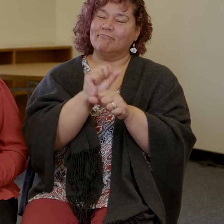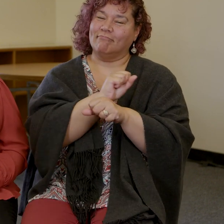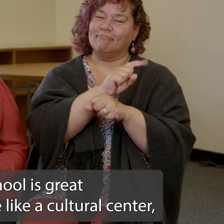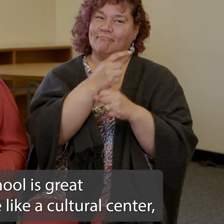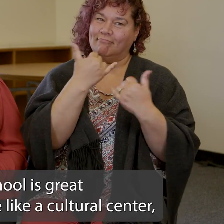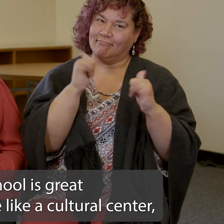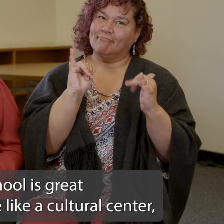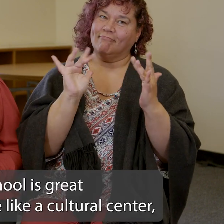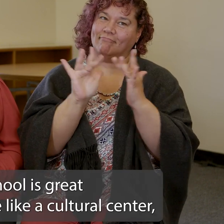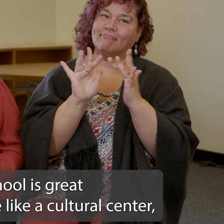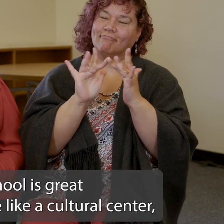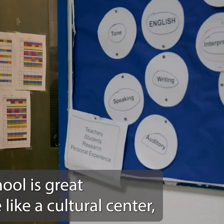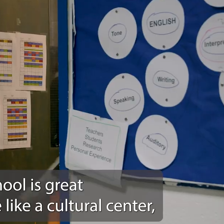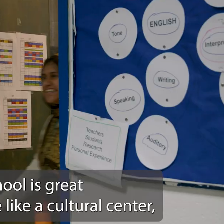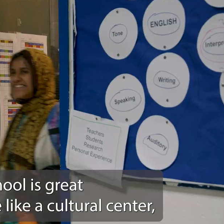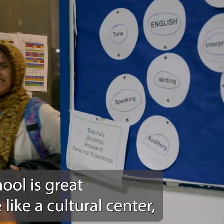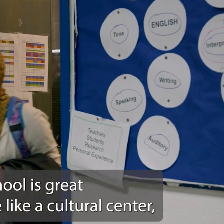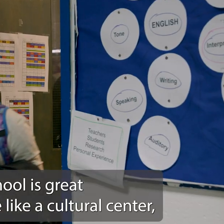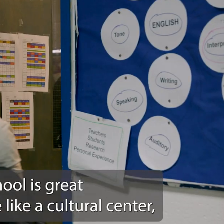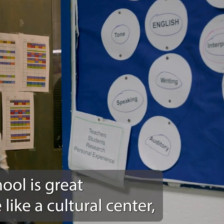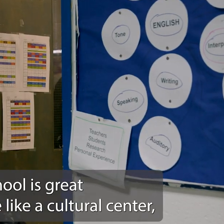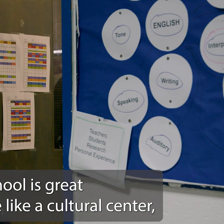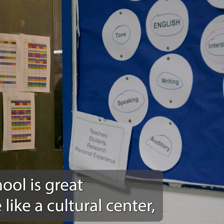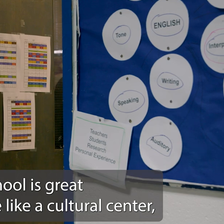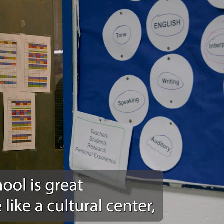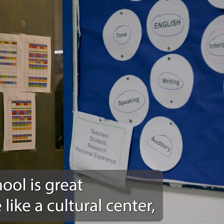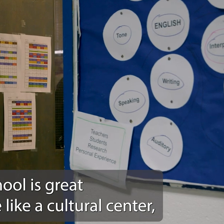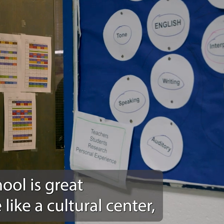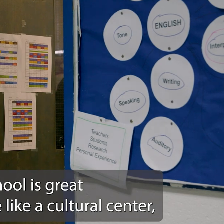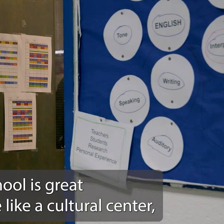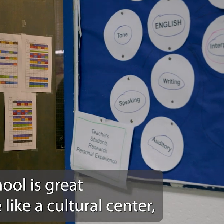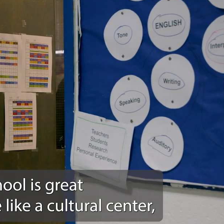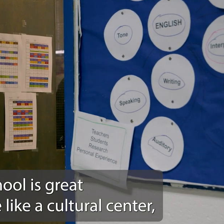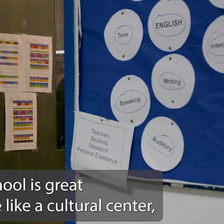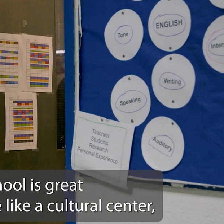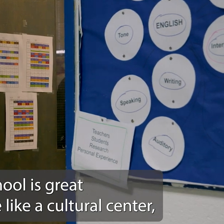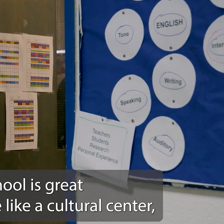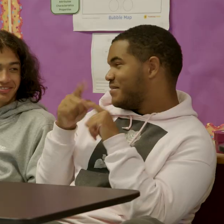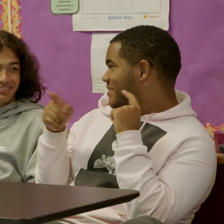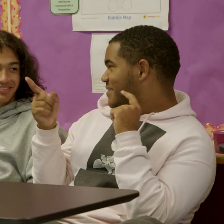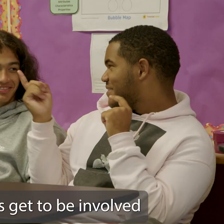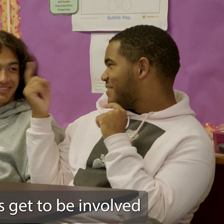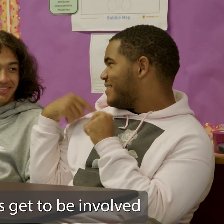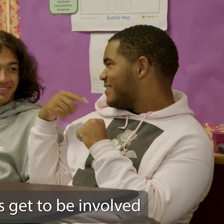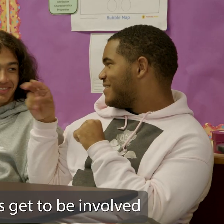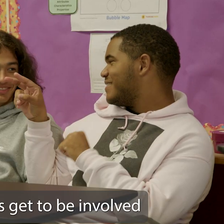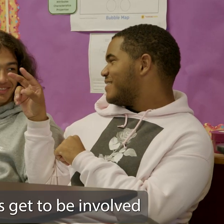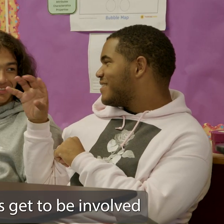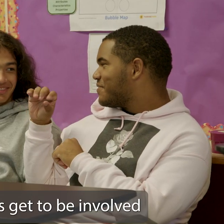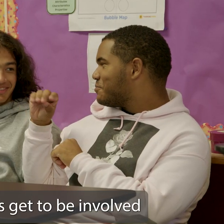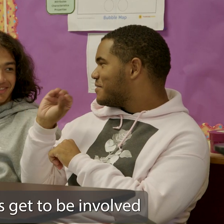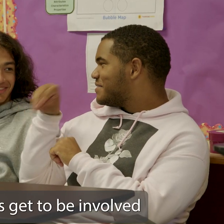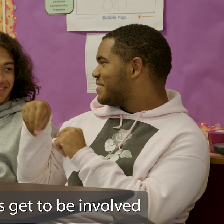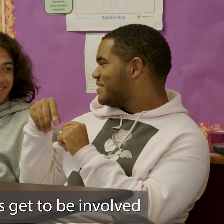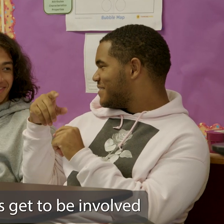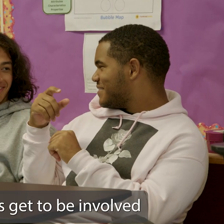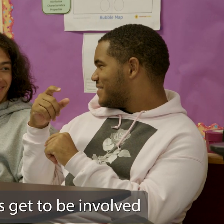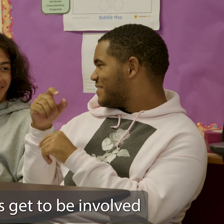Our school is great because it's more like a cultural center and so students get to be